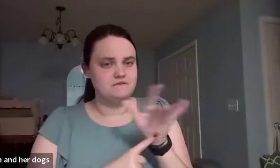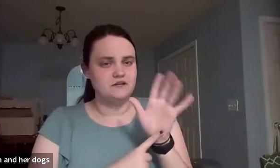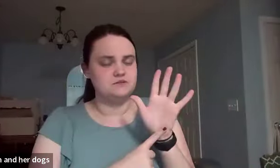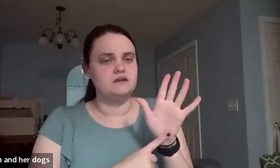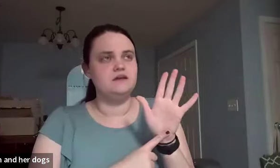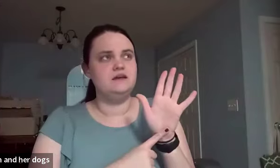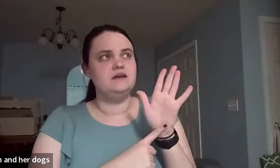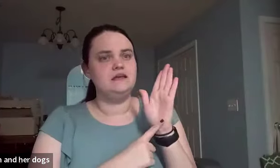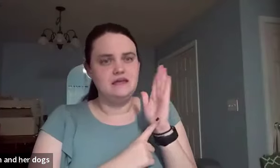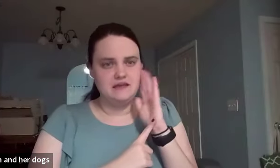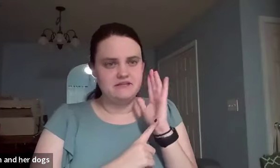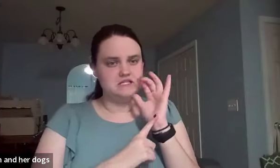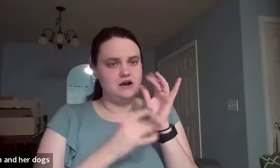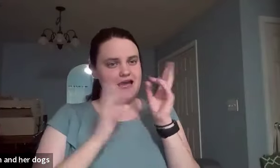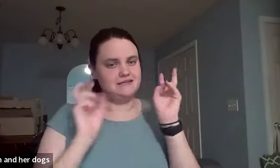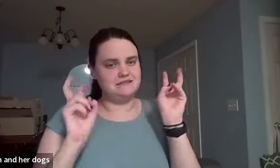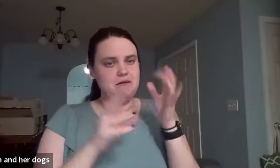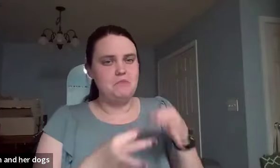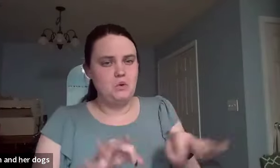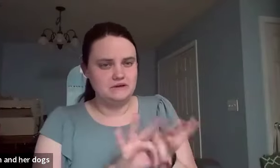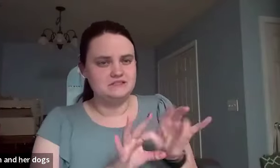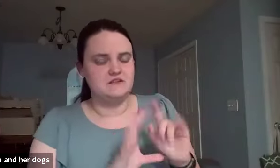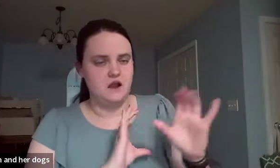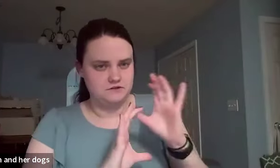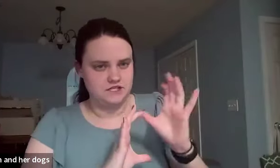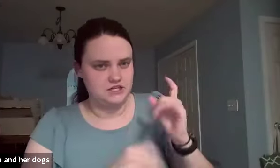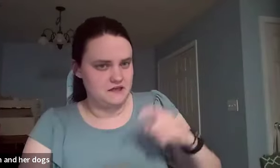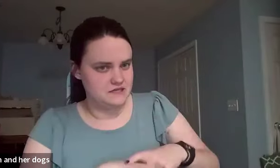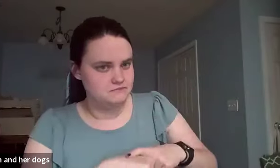the finger spelling if it's not as important to the conversation at that time.